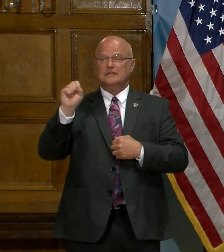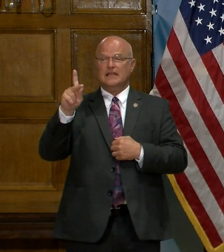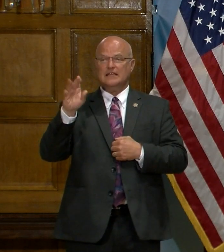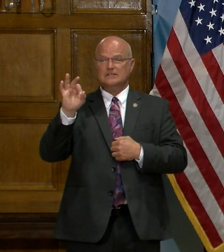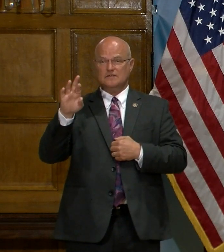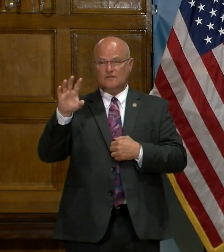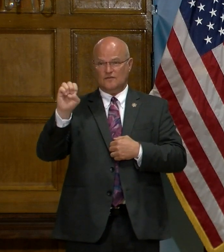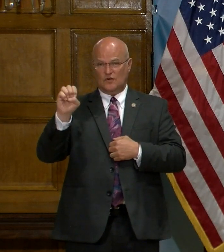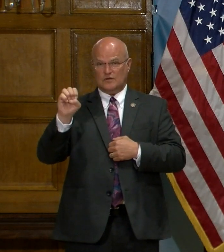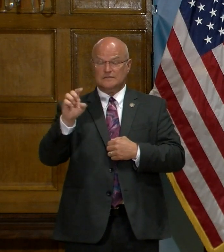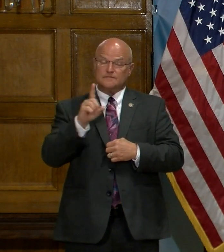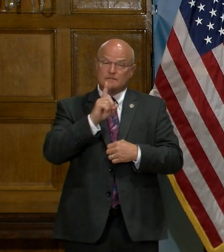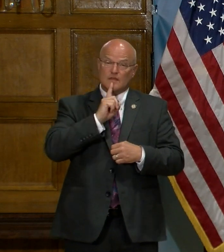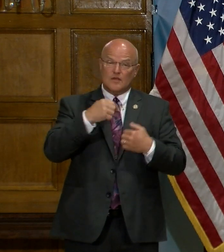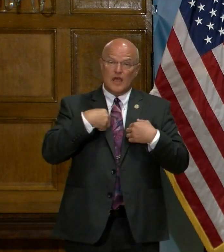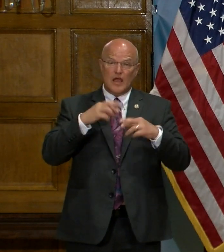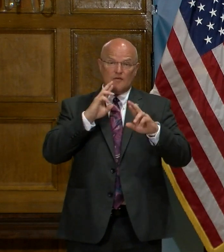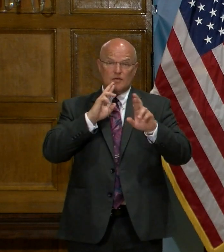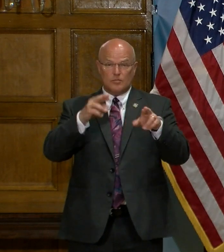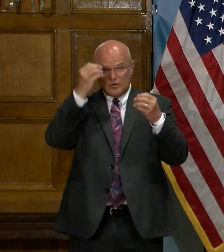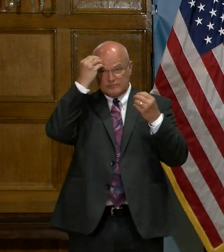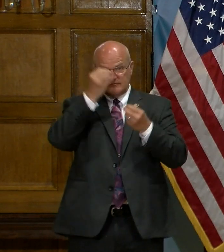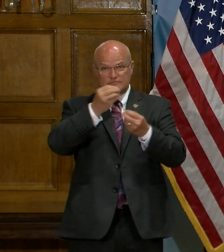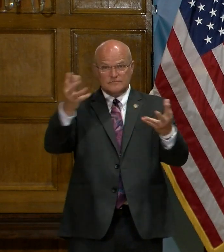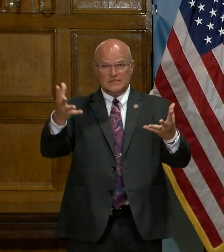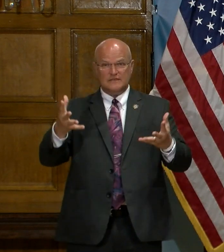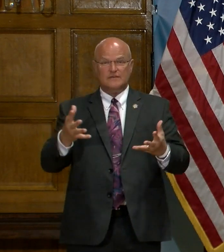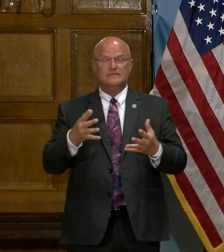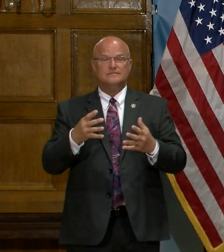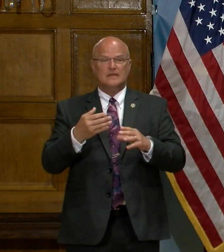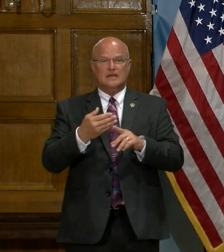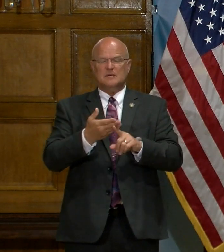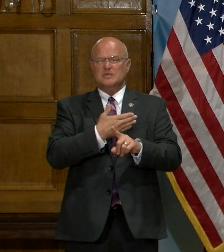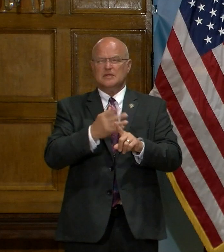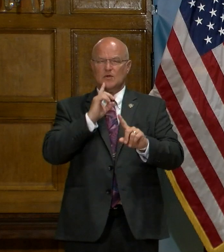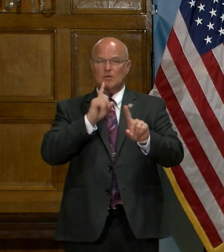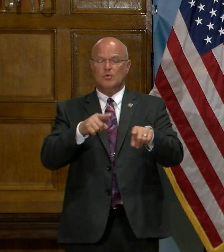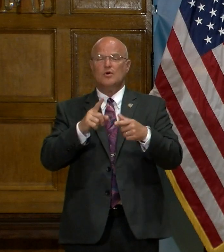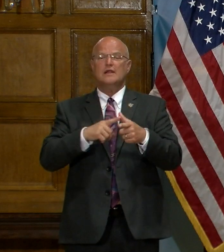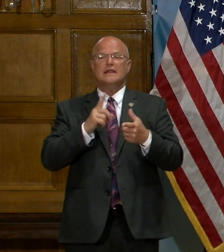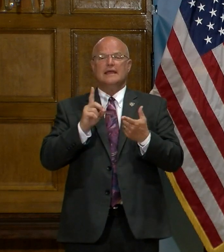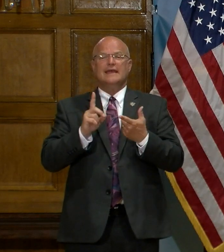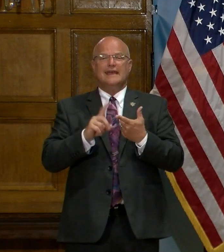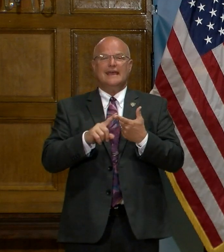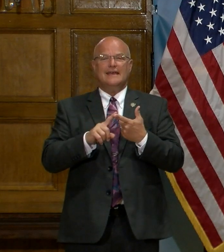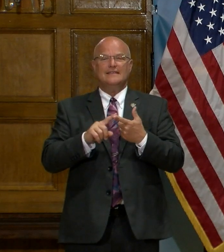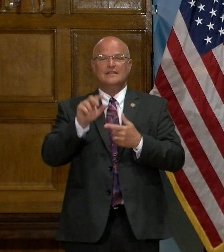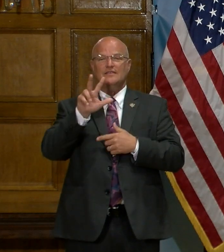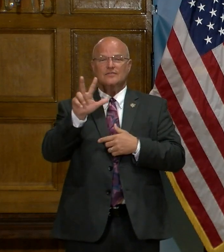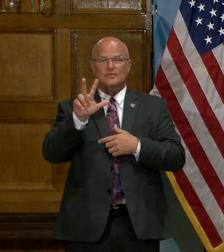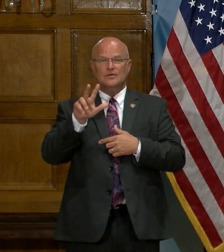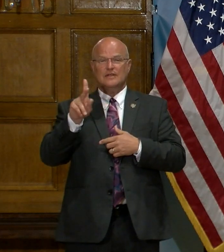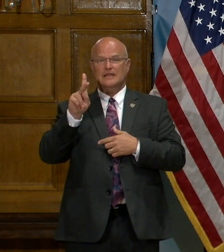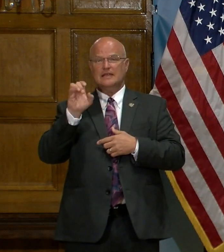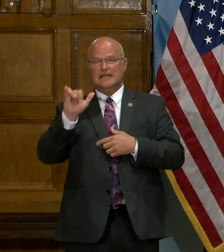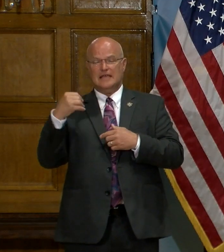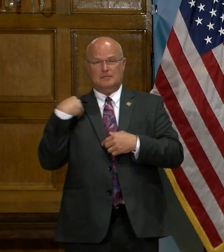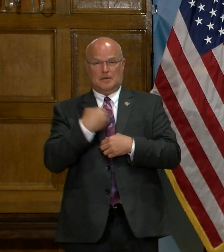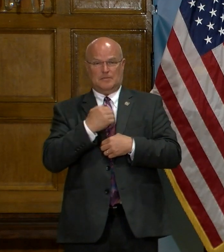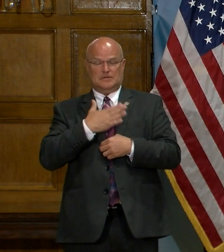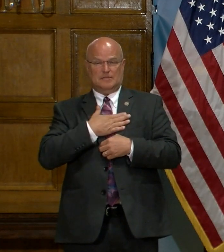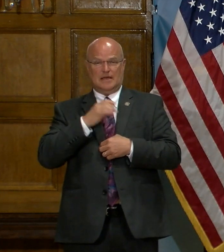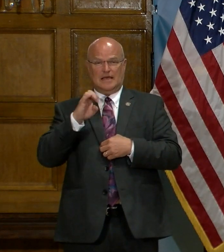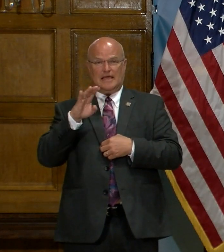have actually a report to deliver, a preliminary report, and then three key members of my cabinet